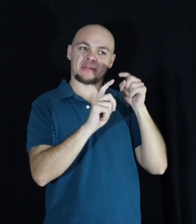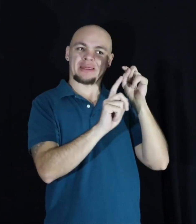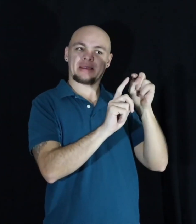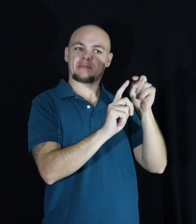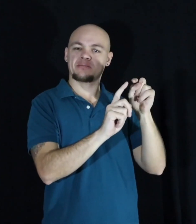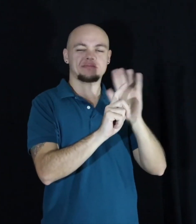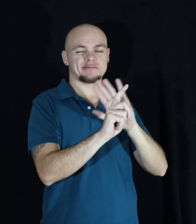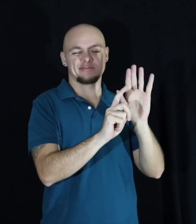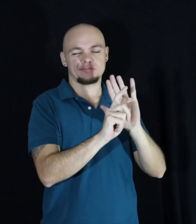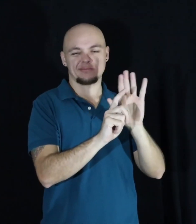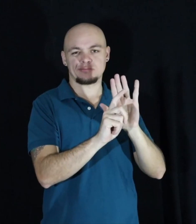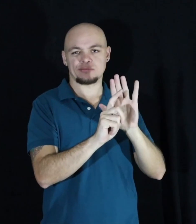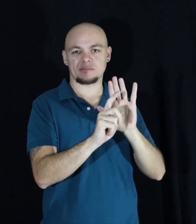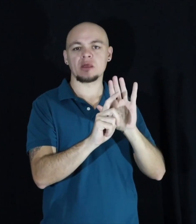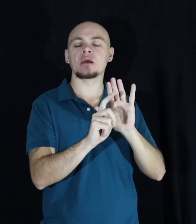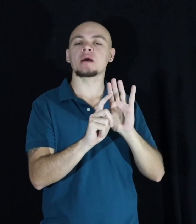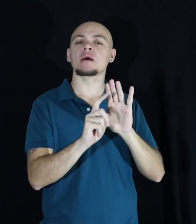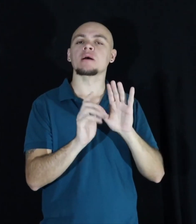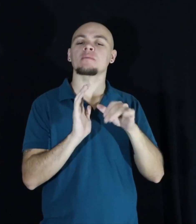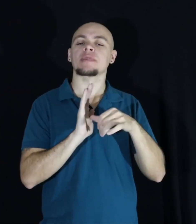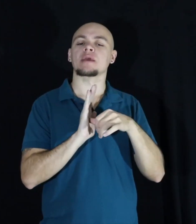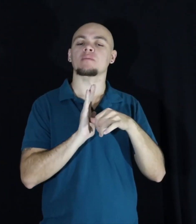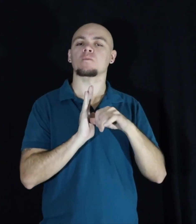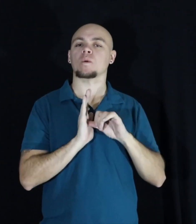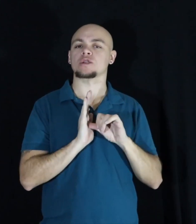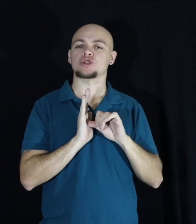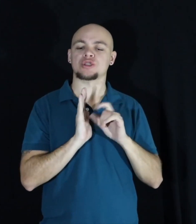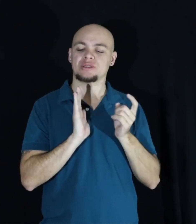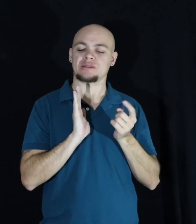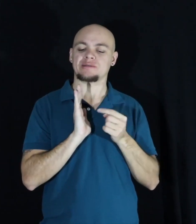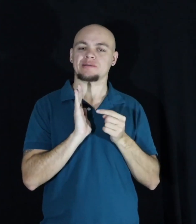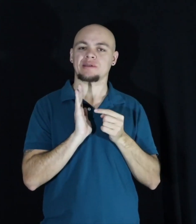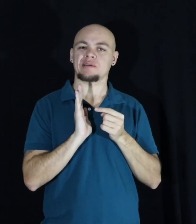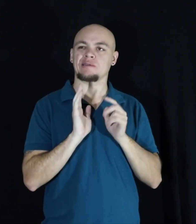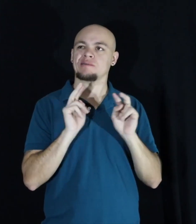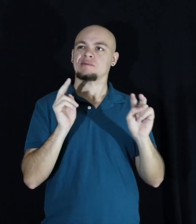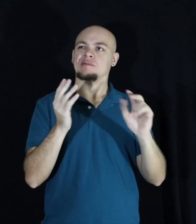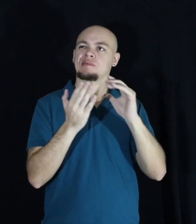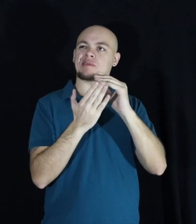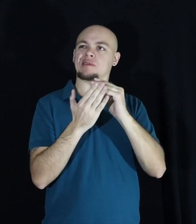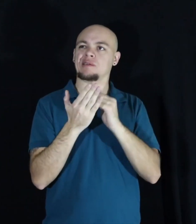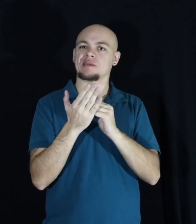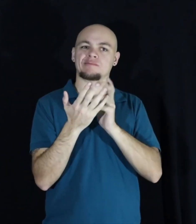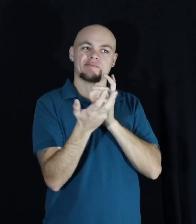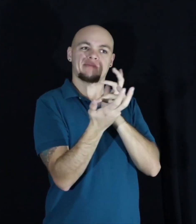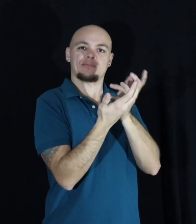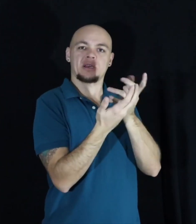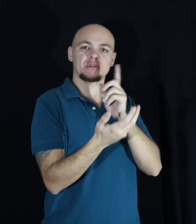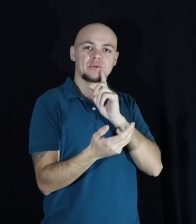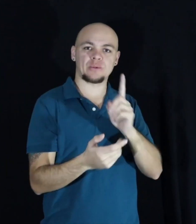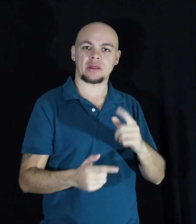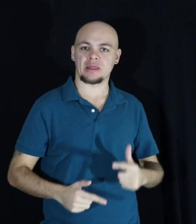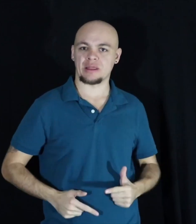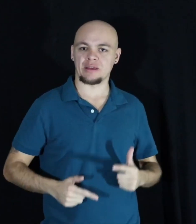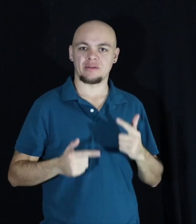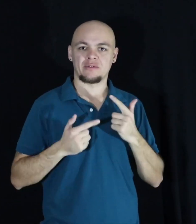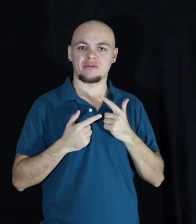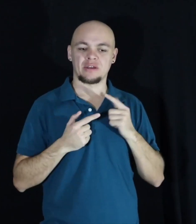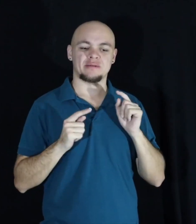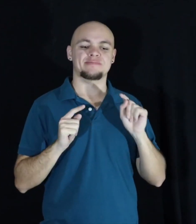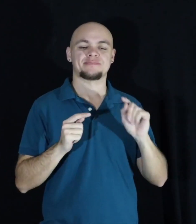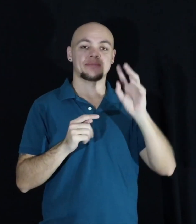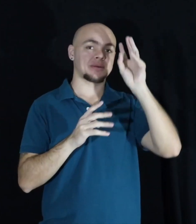I'm saying is that the impression one gets does not always correspond to reality. Fairy tales are often split into black and